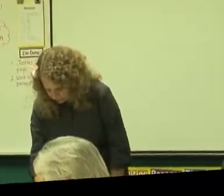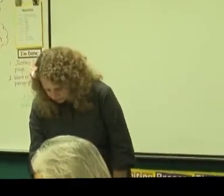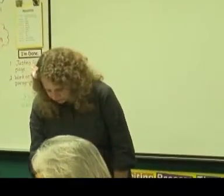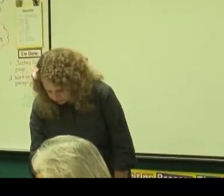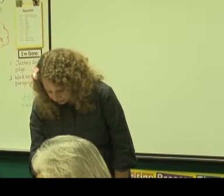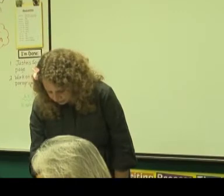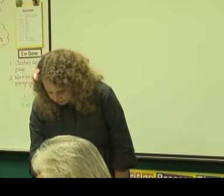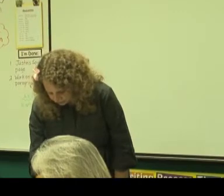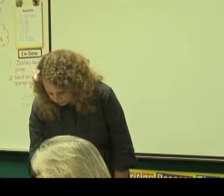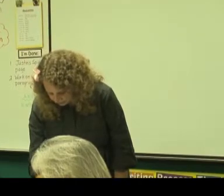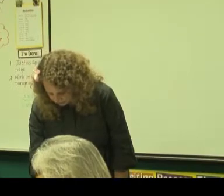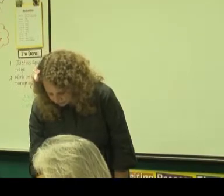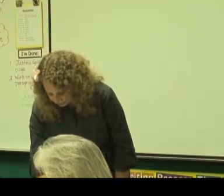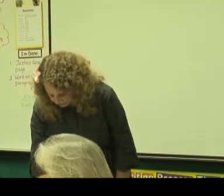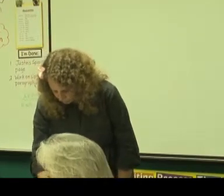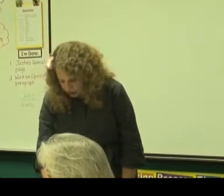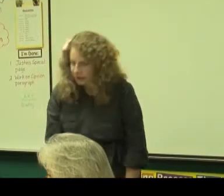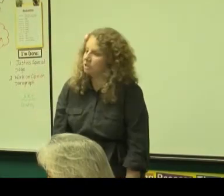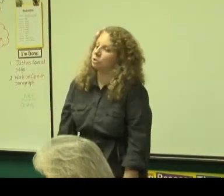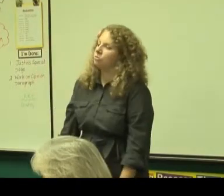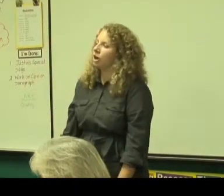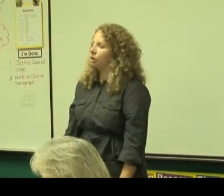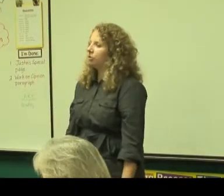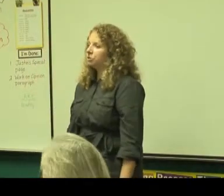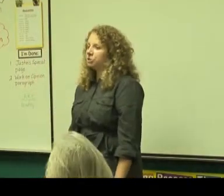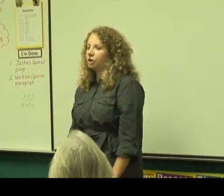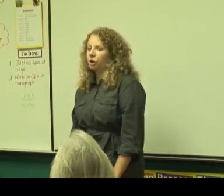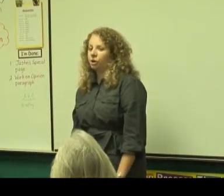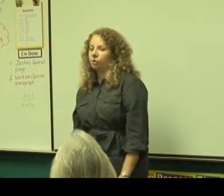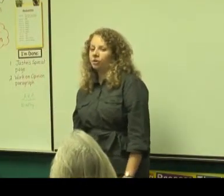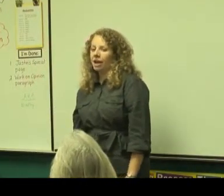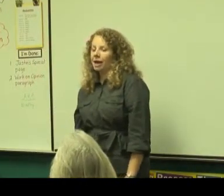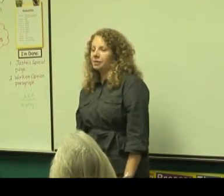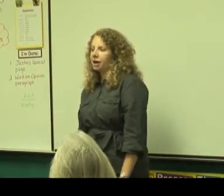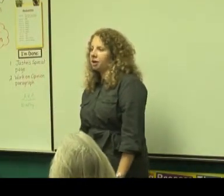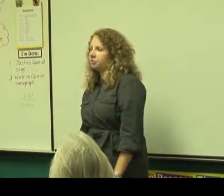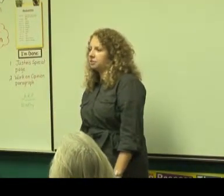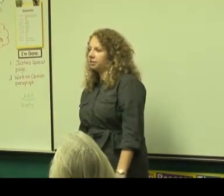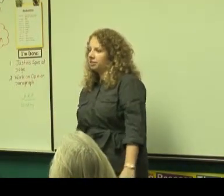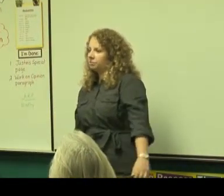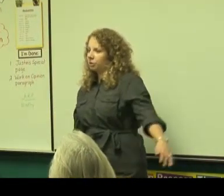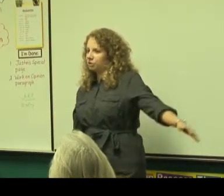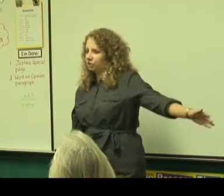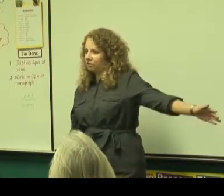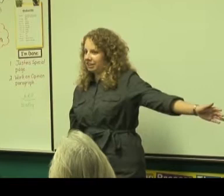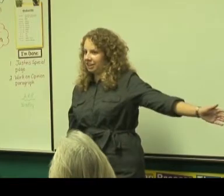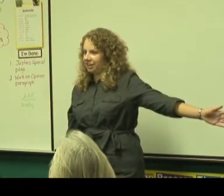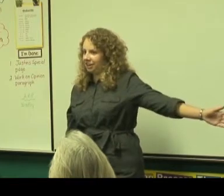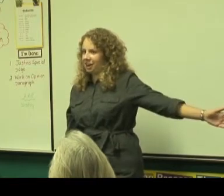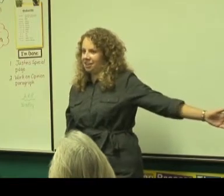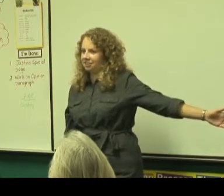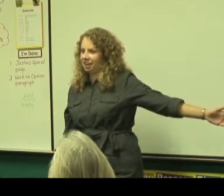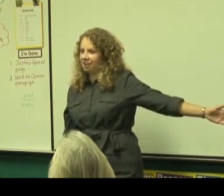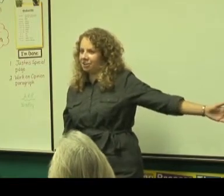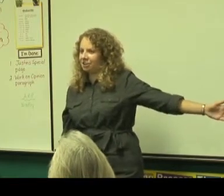on? We're on number 4. 4. Okay, so no. So how about person over here, either guy or